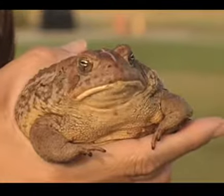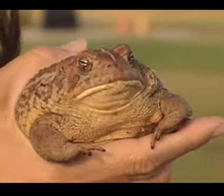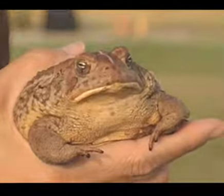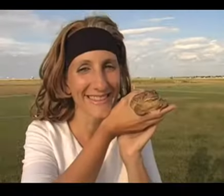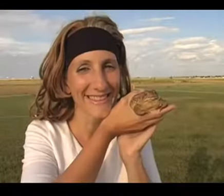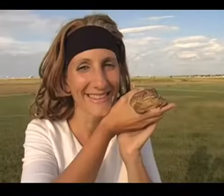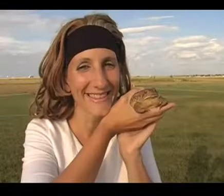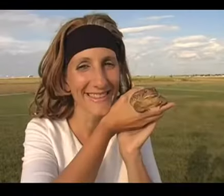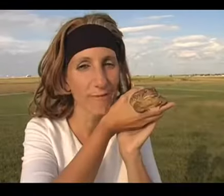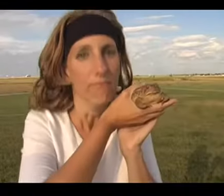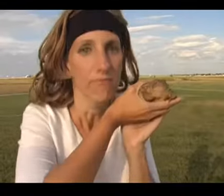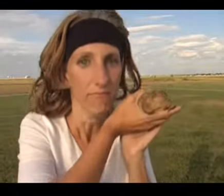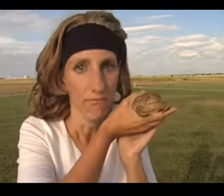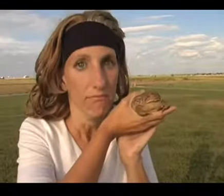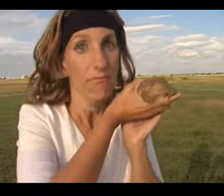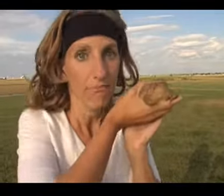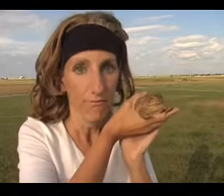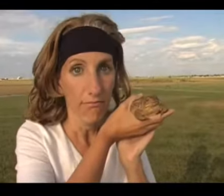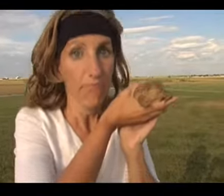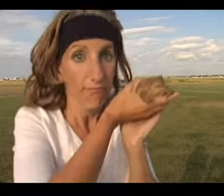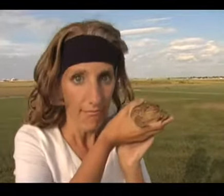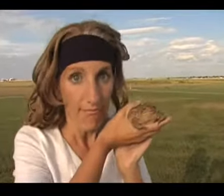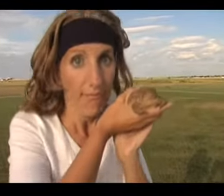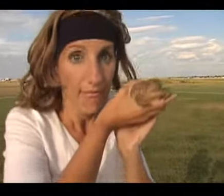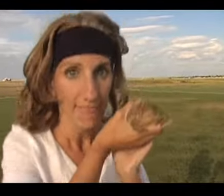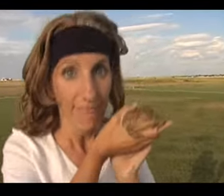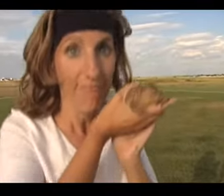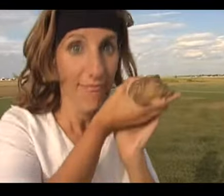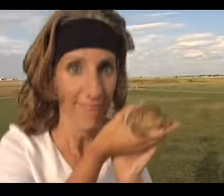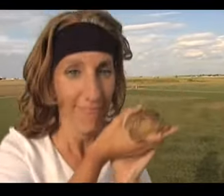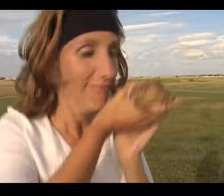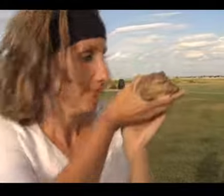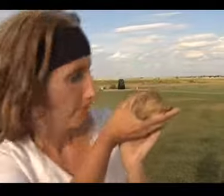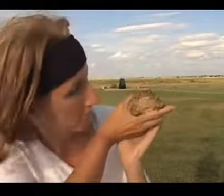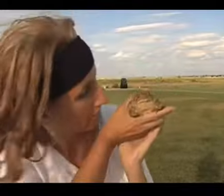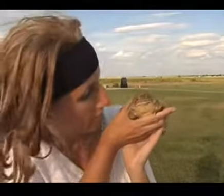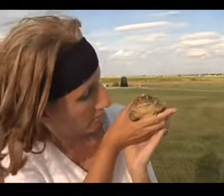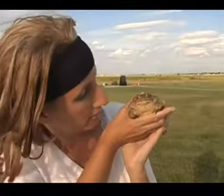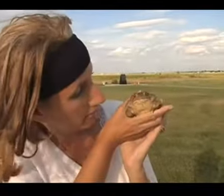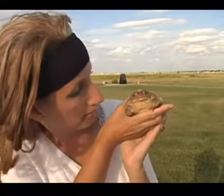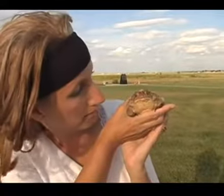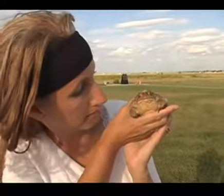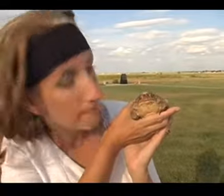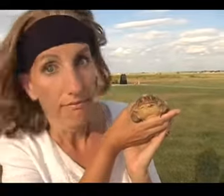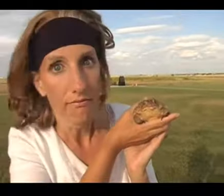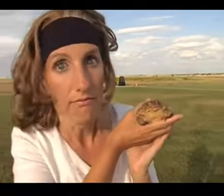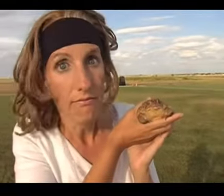Ribbit, ribbit, ribbit, ribbit, ribbit, ribbit, ribbit, ribbit,